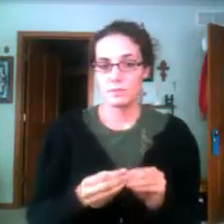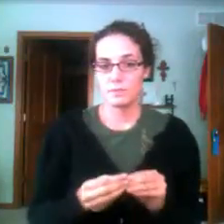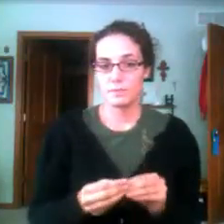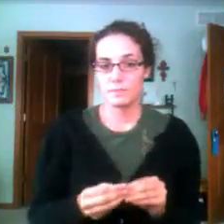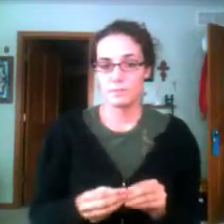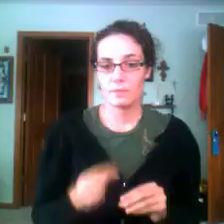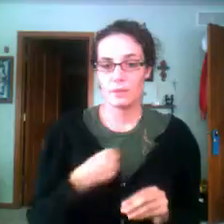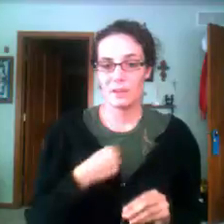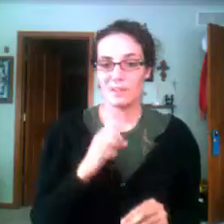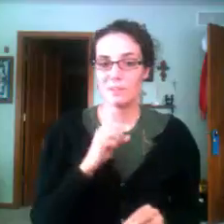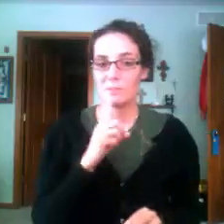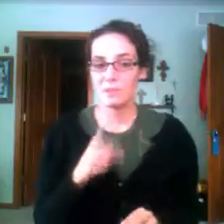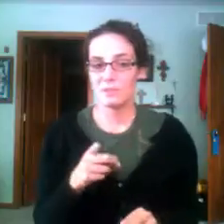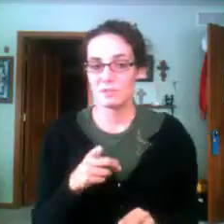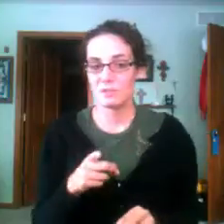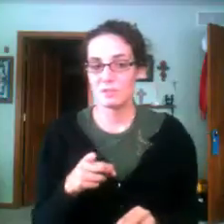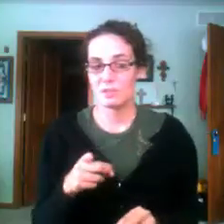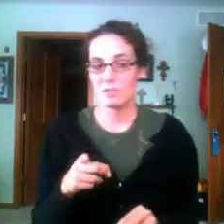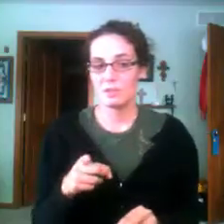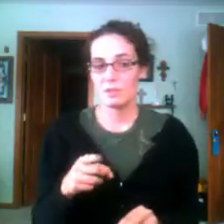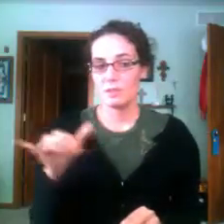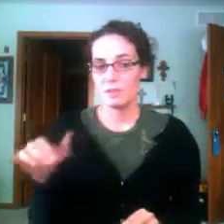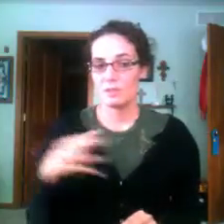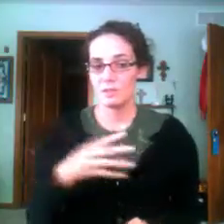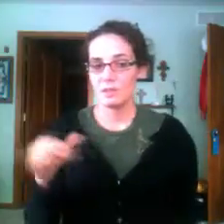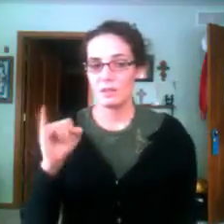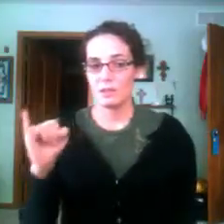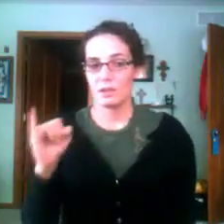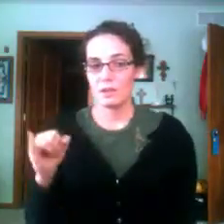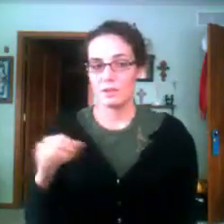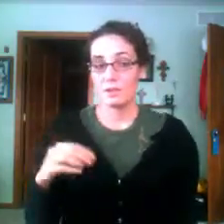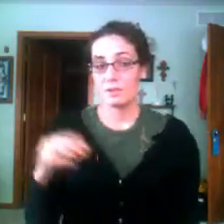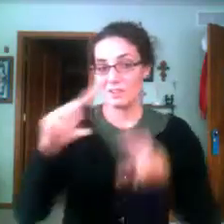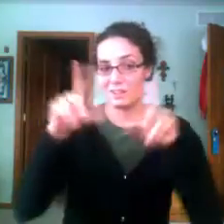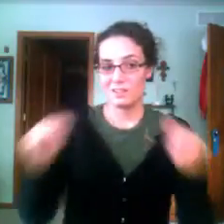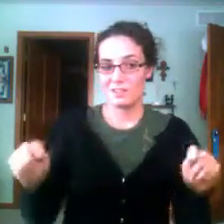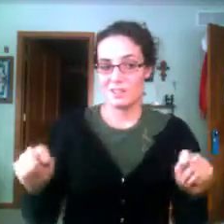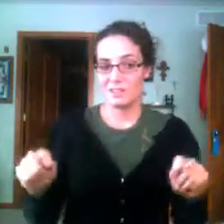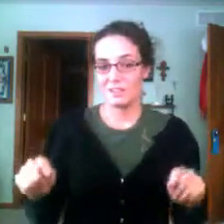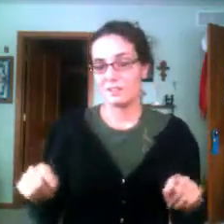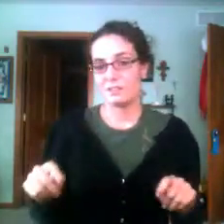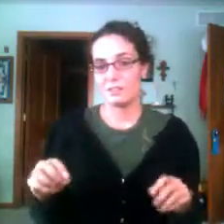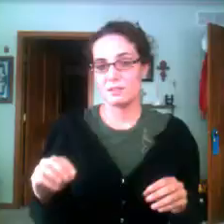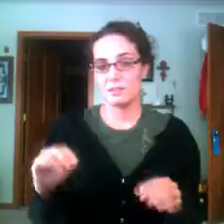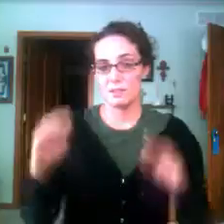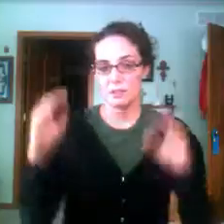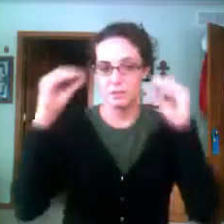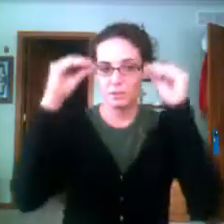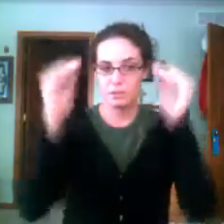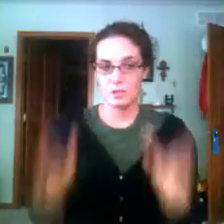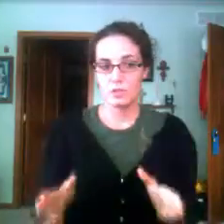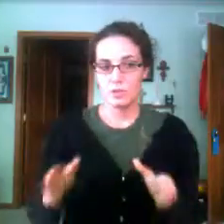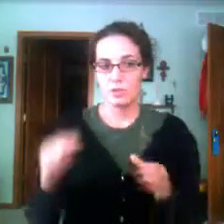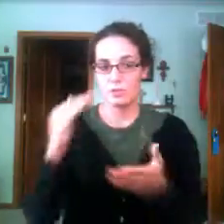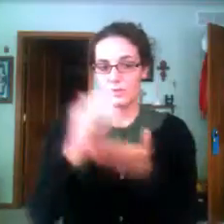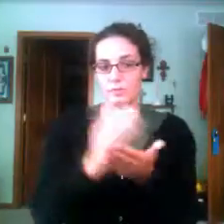I mentioned this, and I mentioned about the eyes, because sometimes on exams, a professor will give you a list of numbers and say, which one of these are